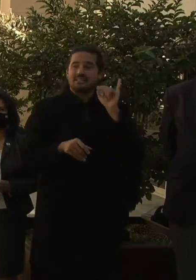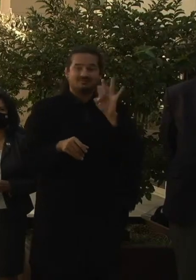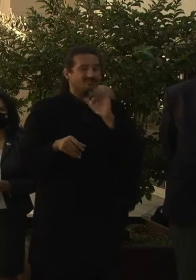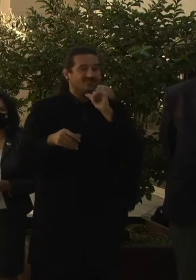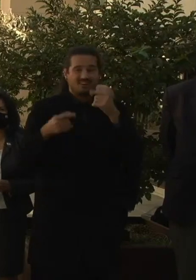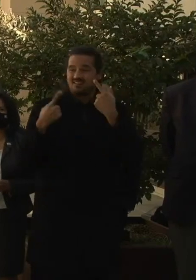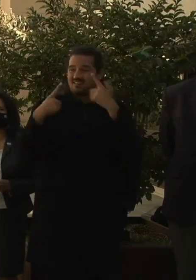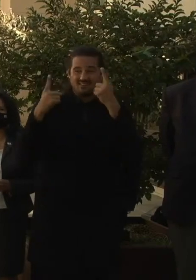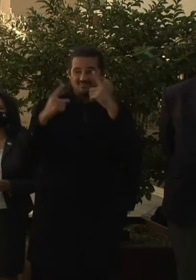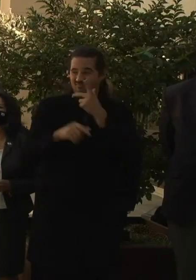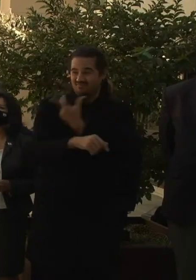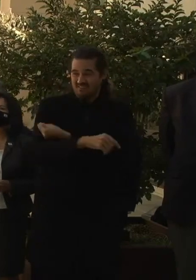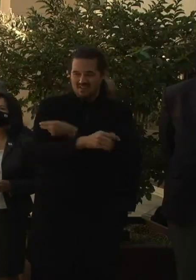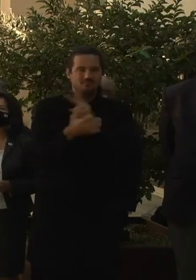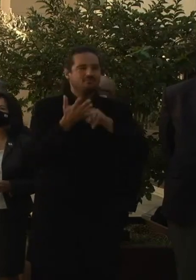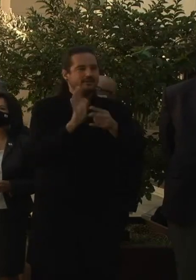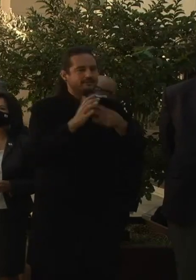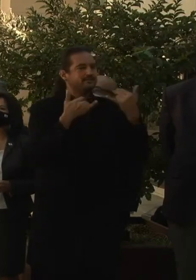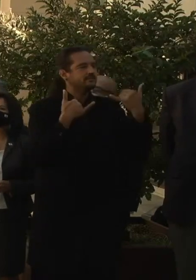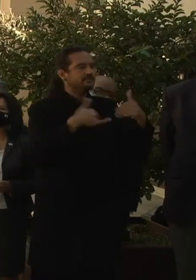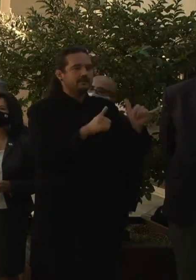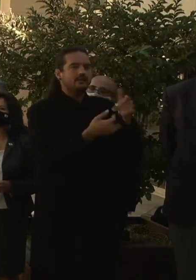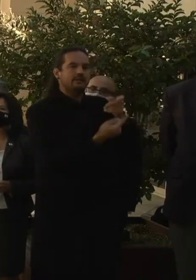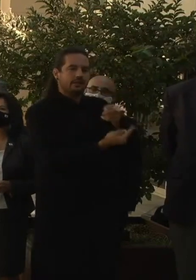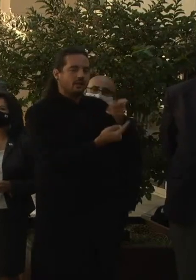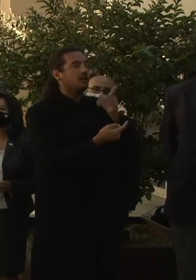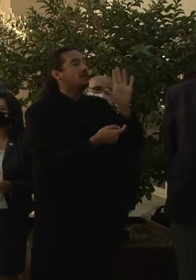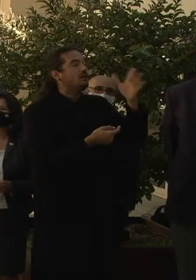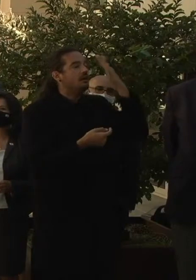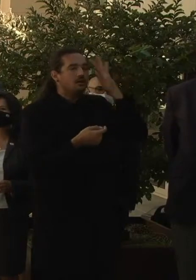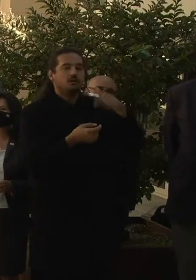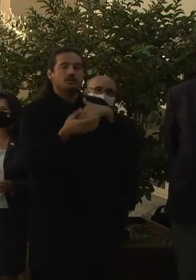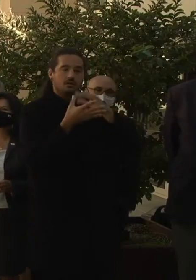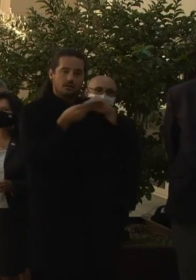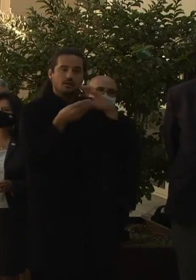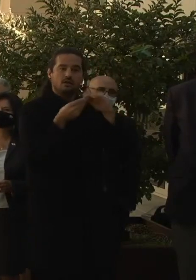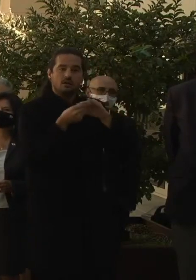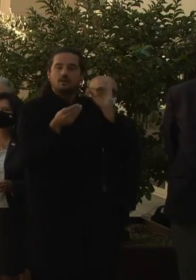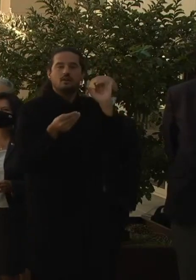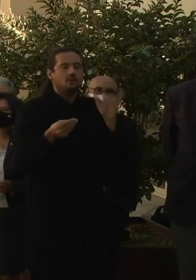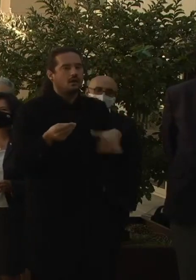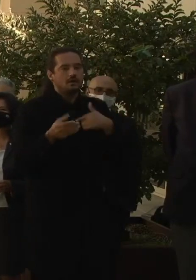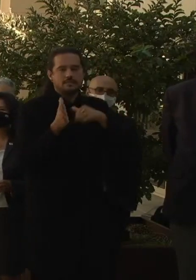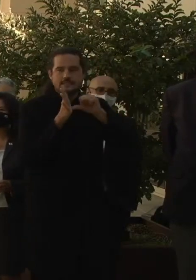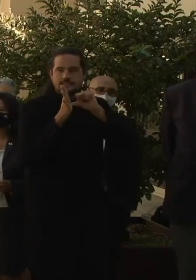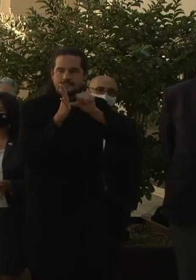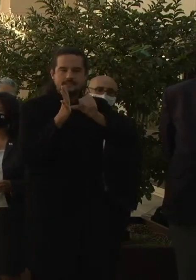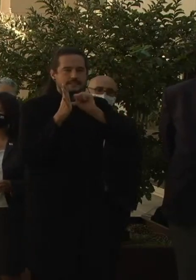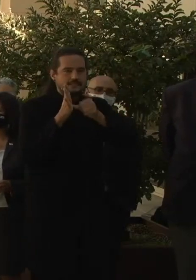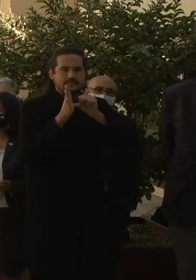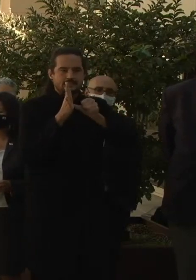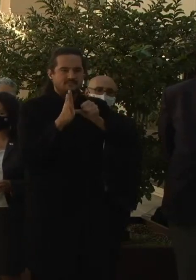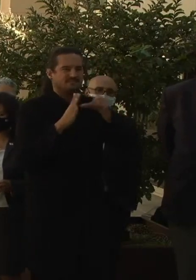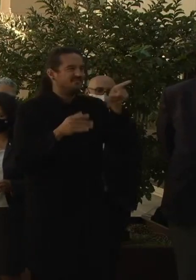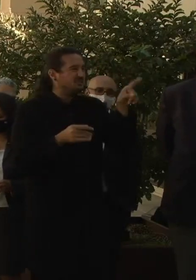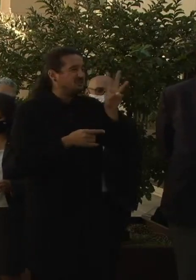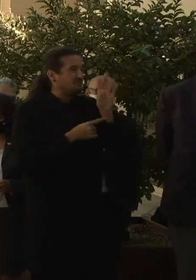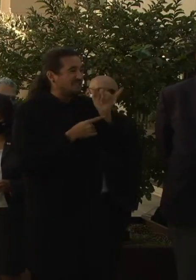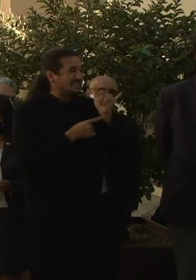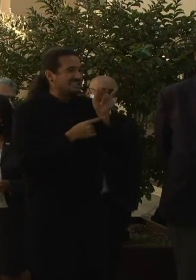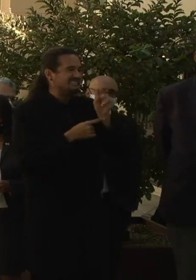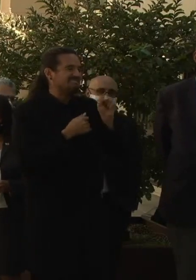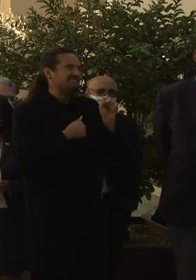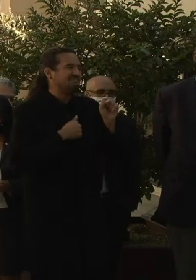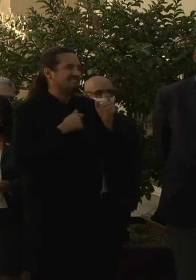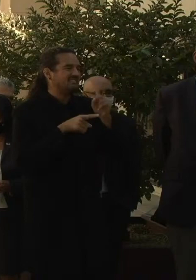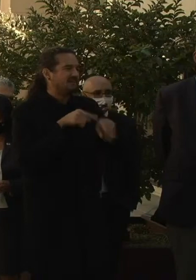Forgive the long-windedness, but that's all I could comment on, just not specifically on the individual. Governor Carla Marinucci from Politico.